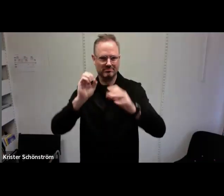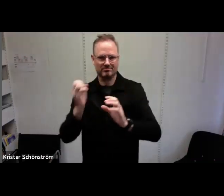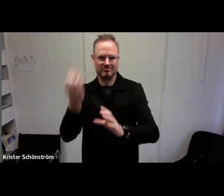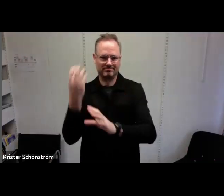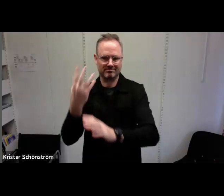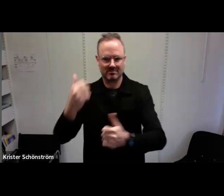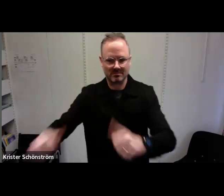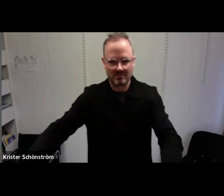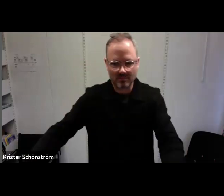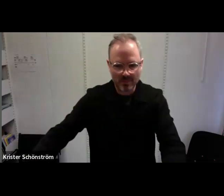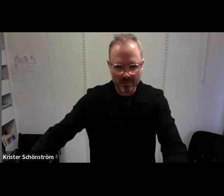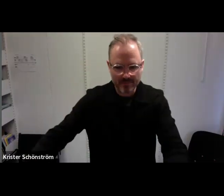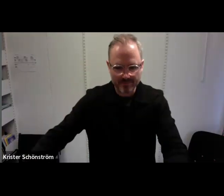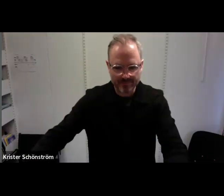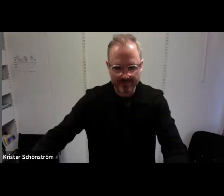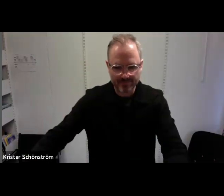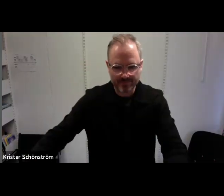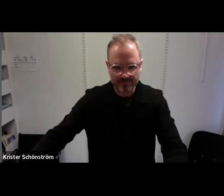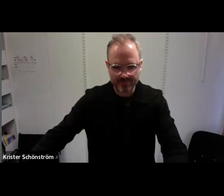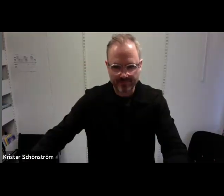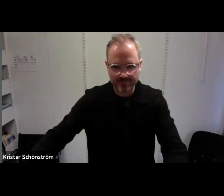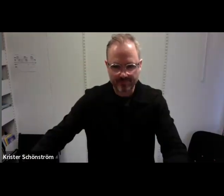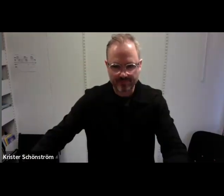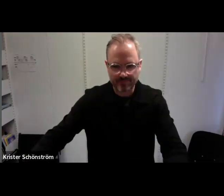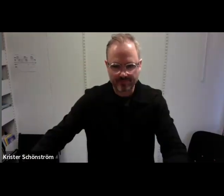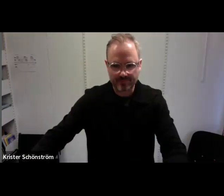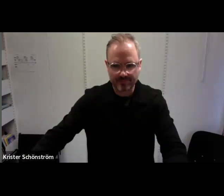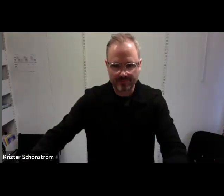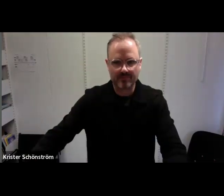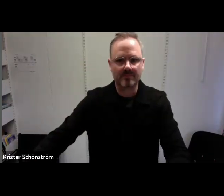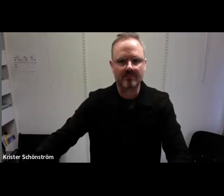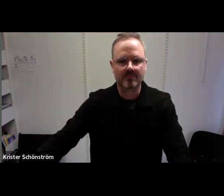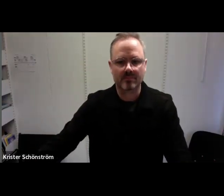Hello, everyone. Good morning. I'm going to go ahead and share my screen with you.